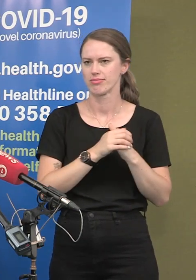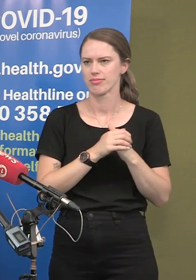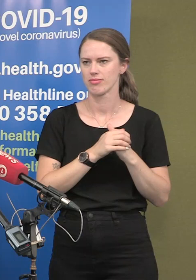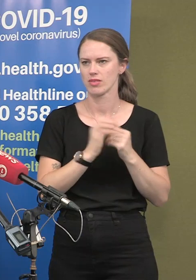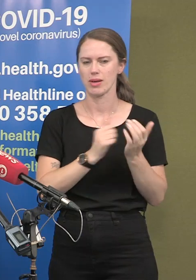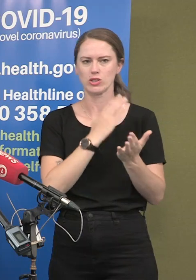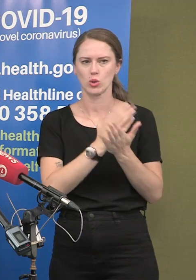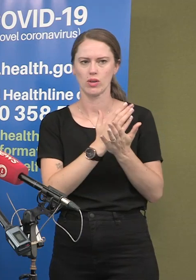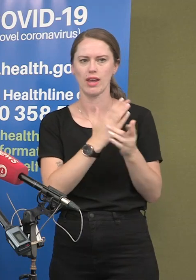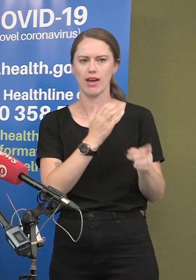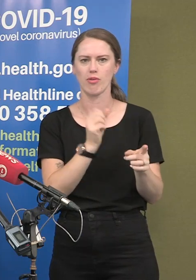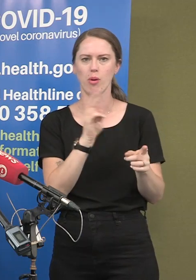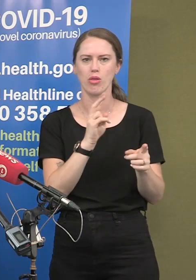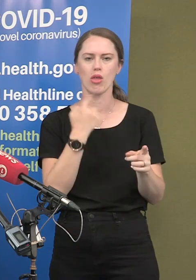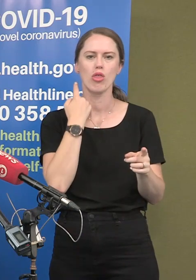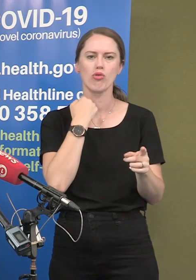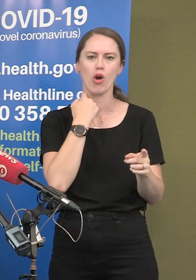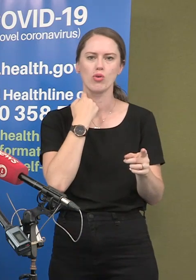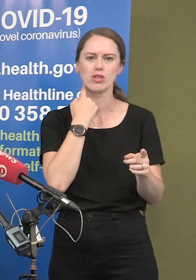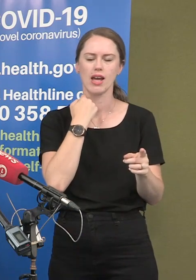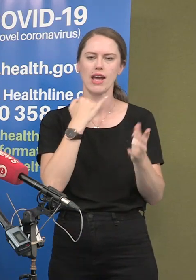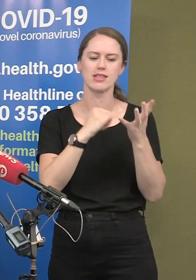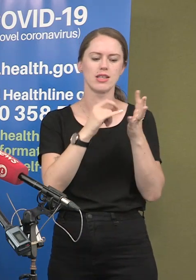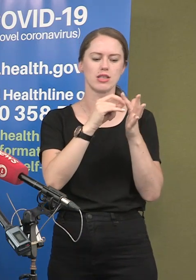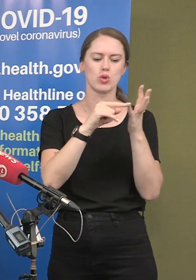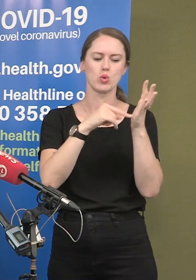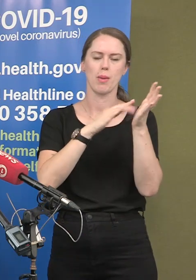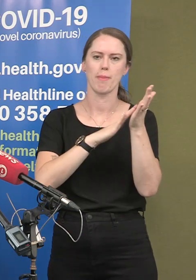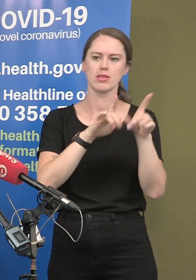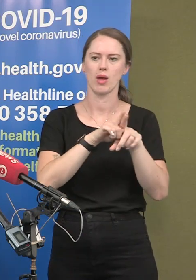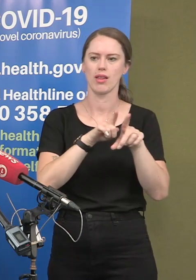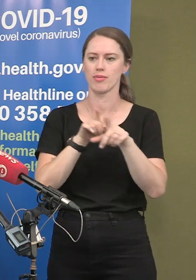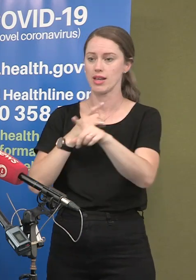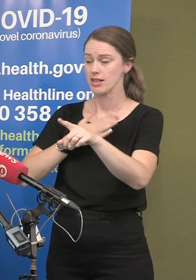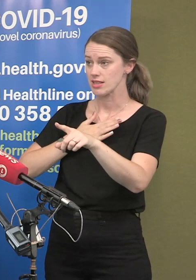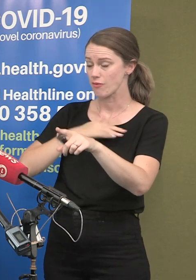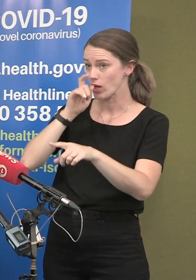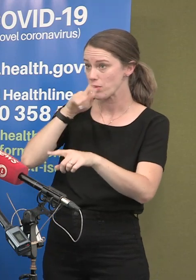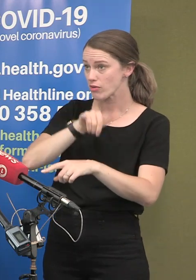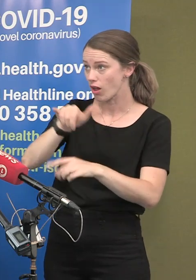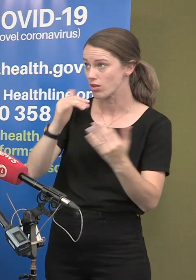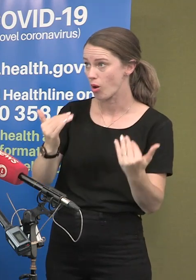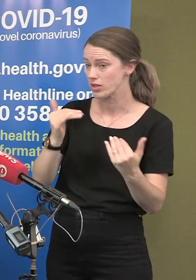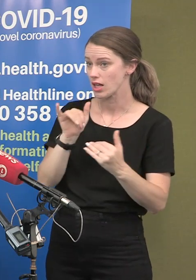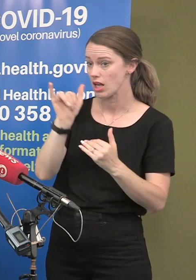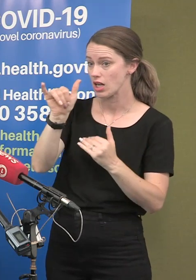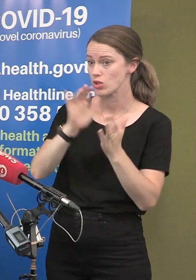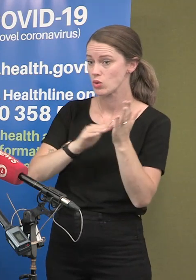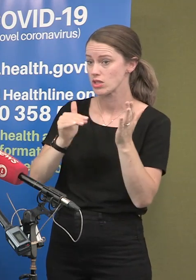to ensure that they've got both a throat and a sputum sample if indicated. Would you say it's safe for Kiwis to fly at the moment? We've seen Air New